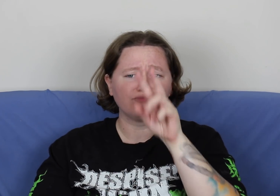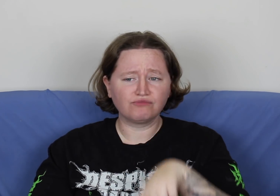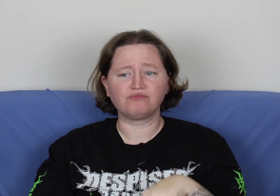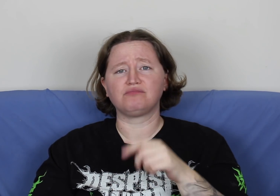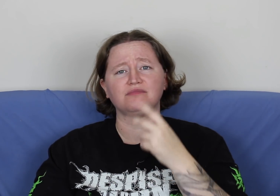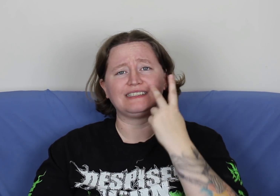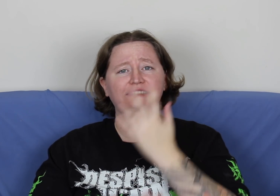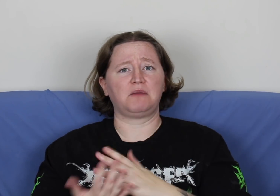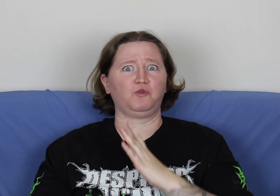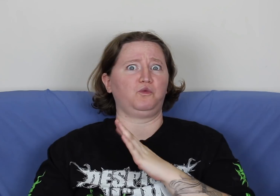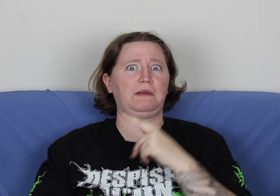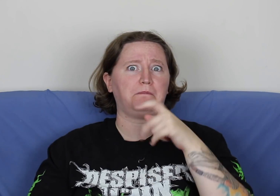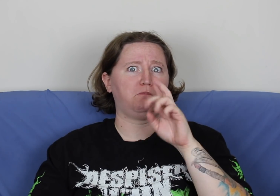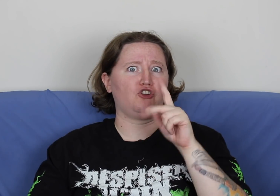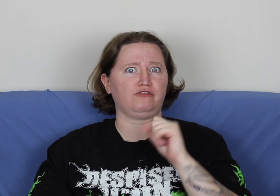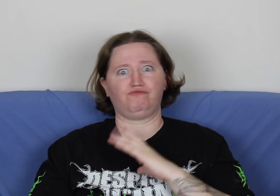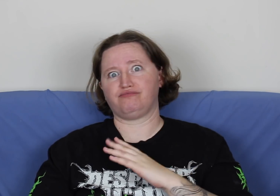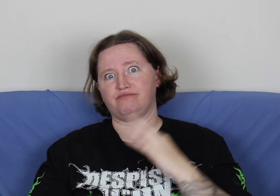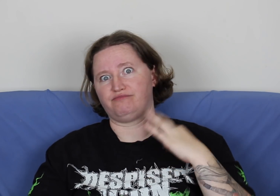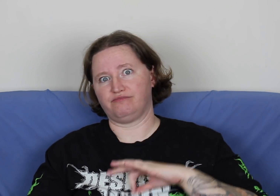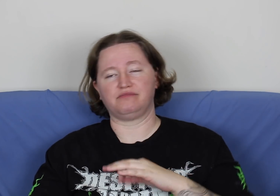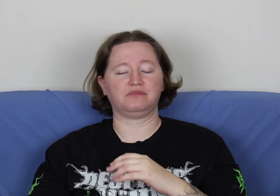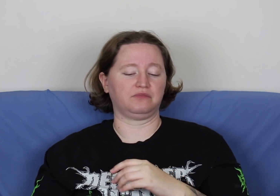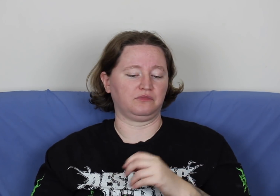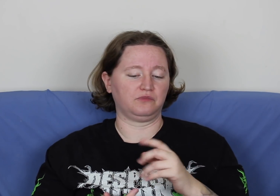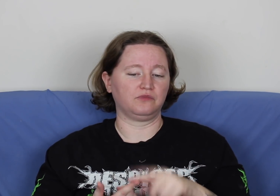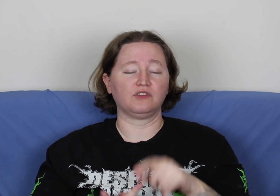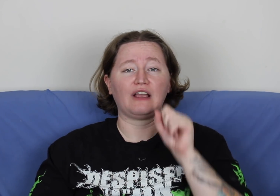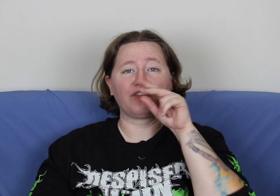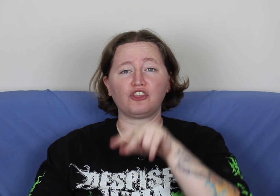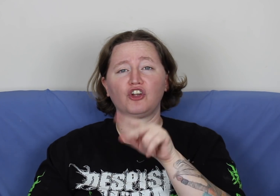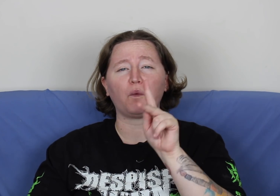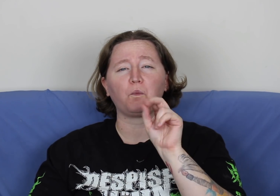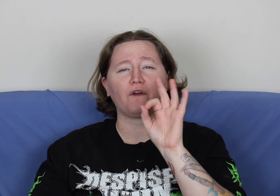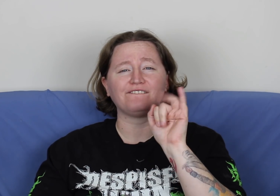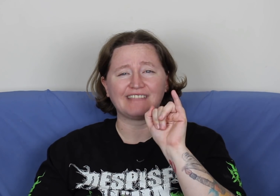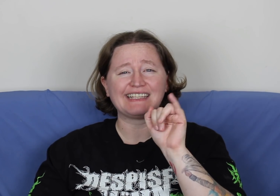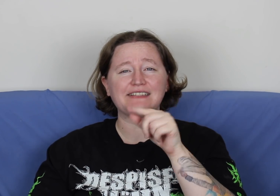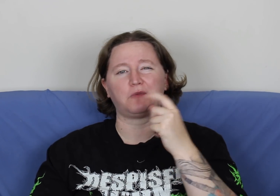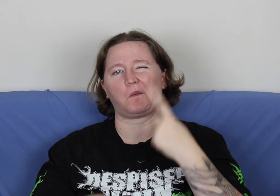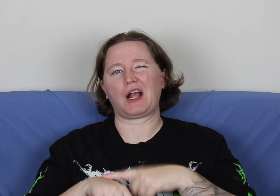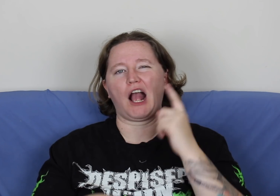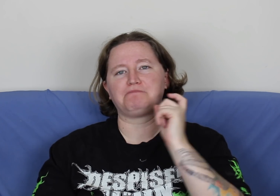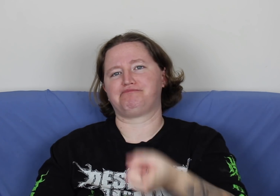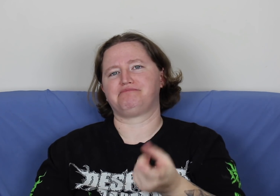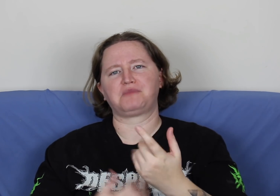page, see some cool perks that we have there. Also, we have Ko-fi for a